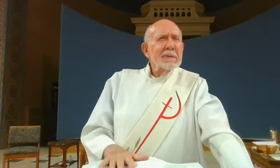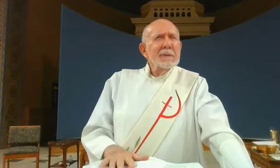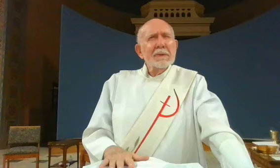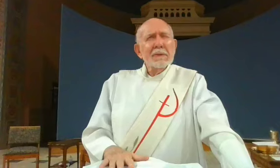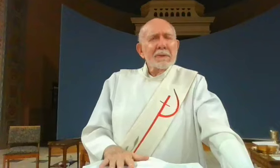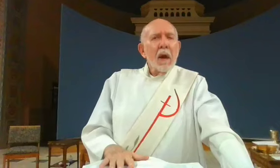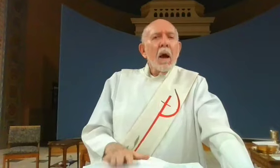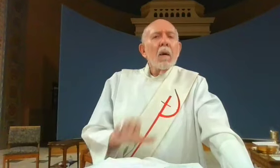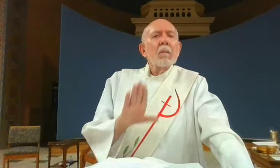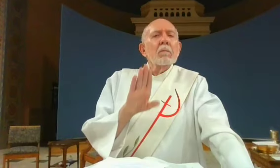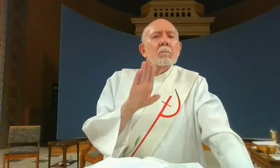And still,